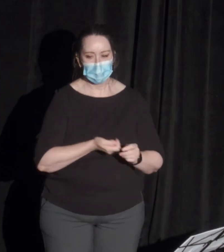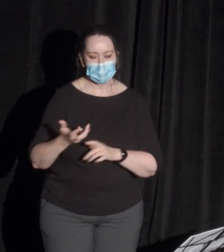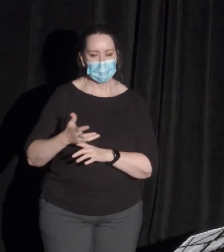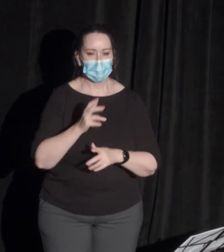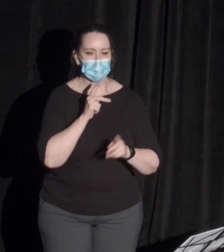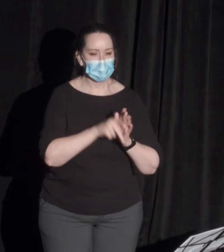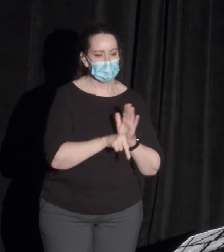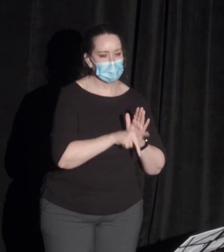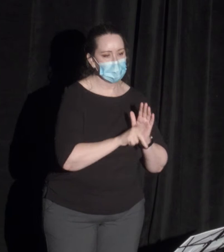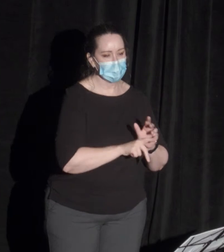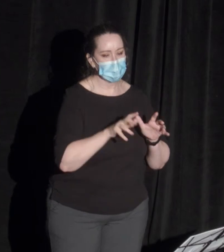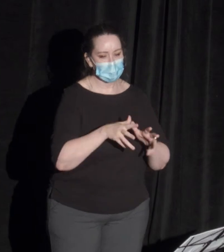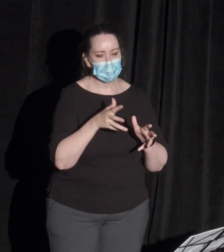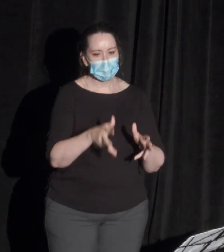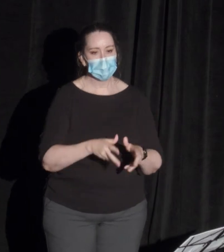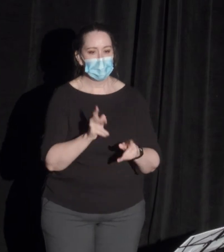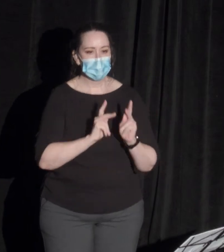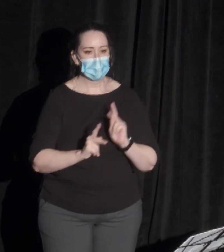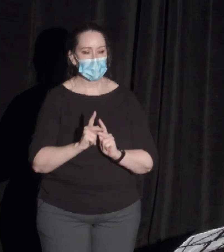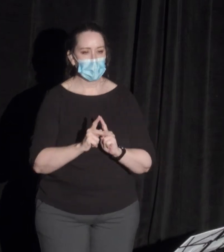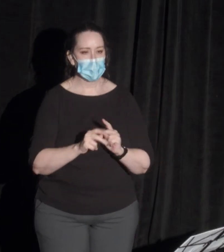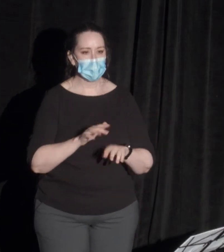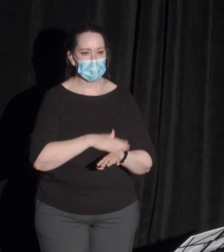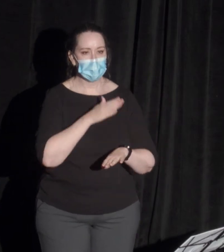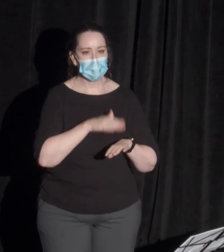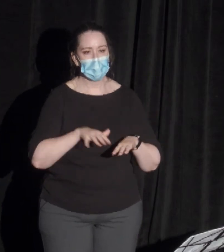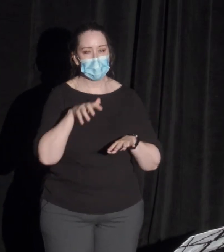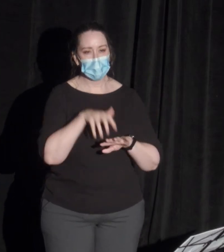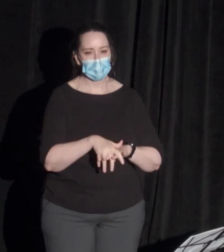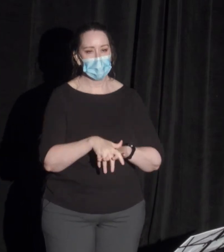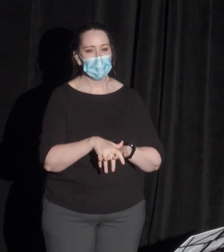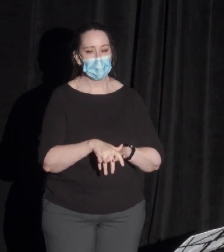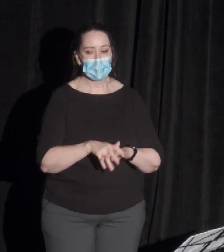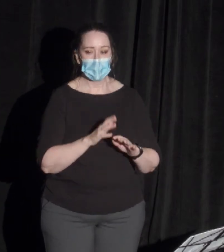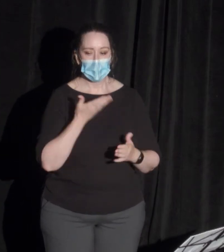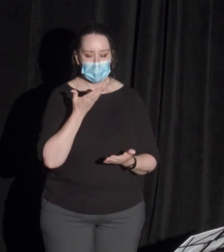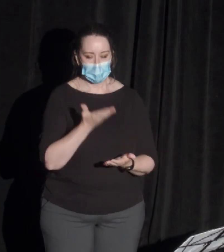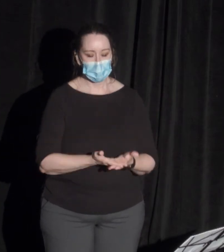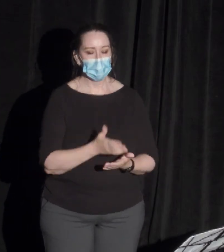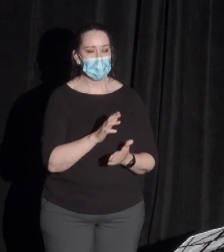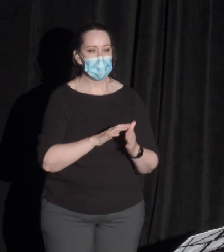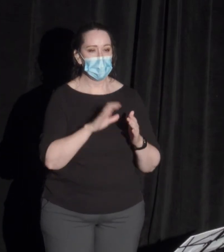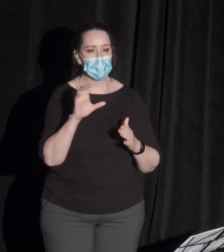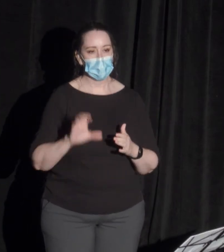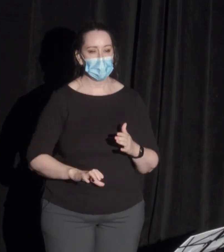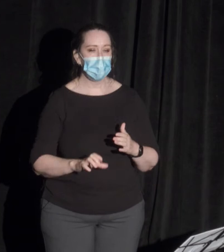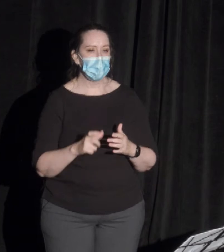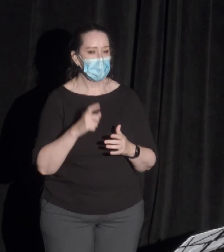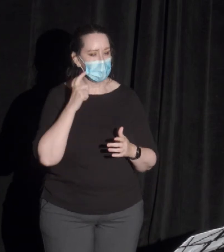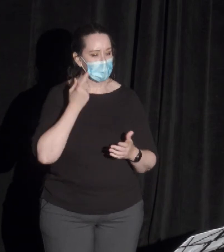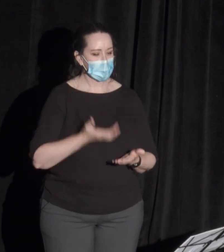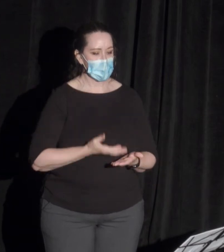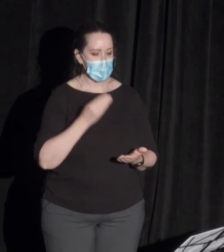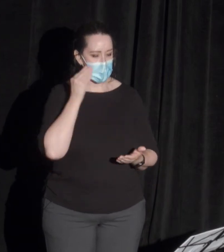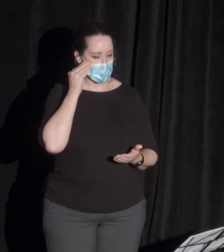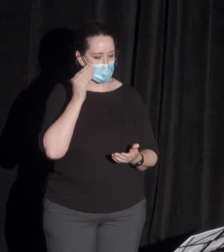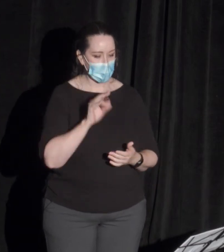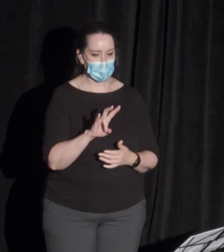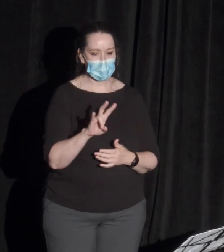remaining indigenous people. Whereas the City of Chicago acknowledges it is currently home to over 75,000